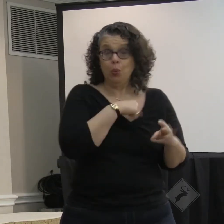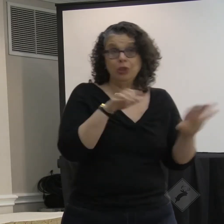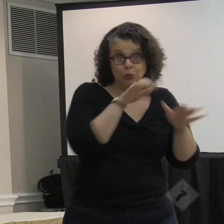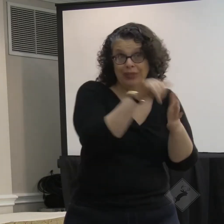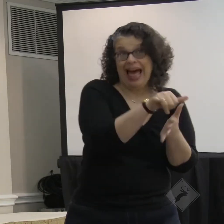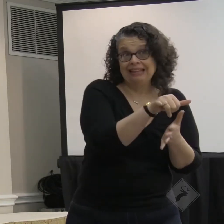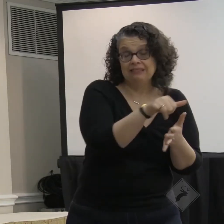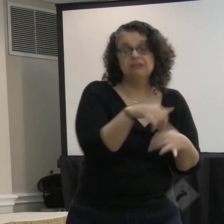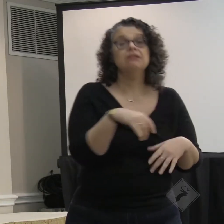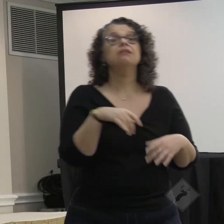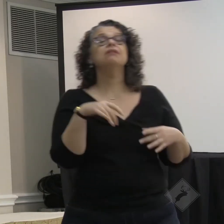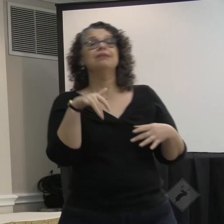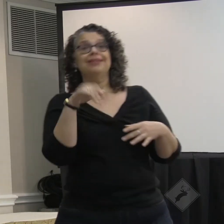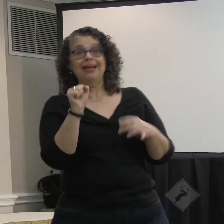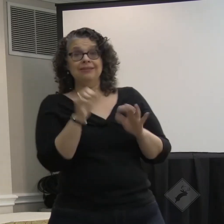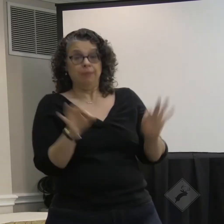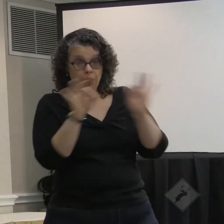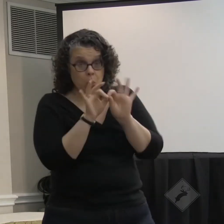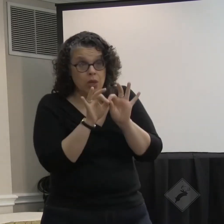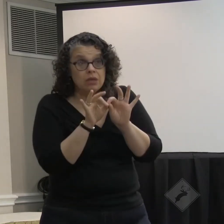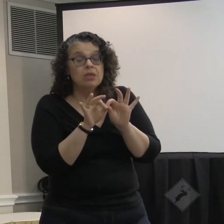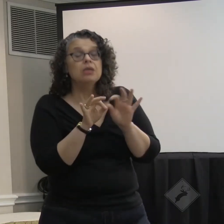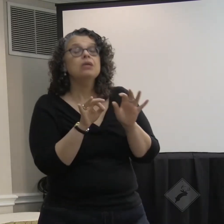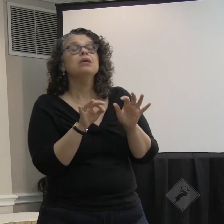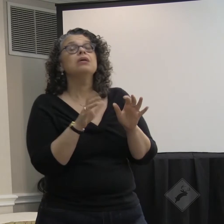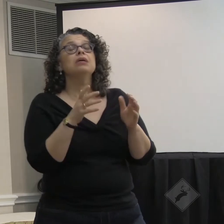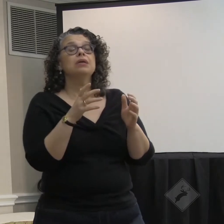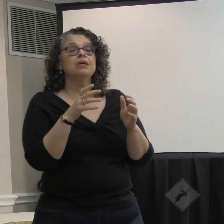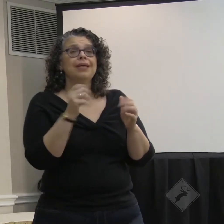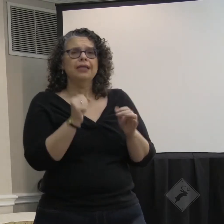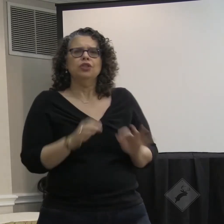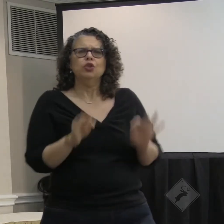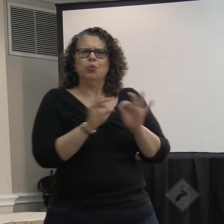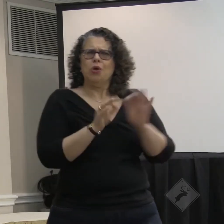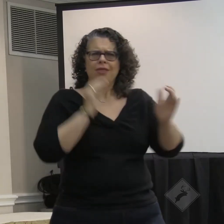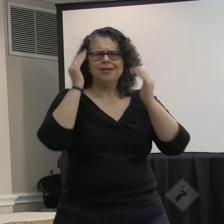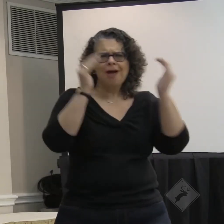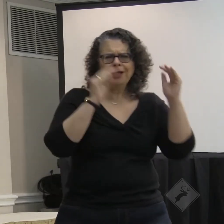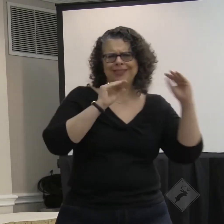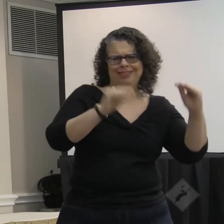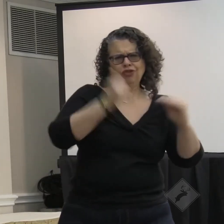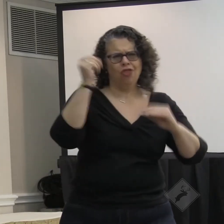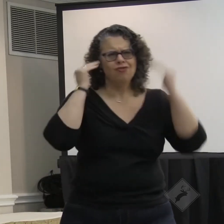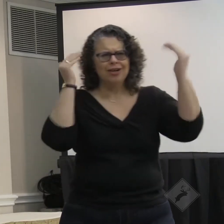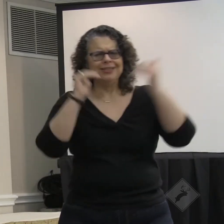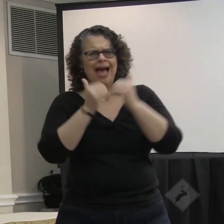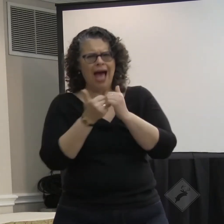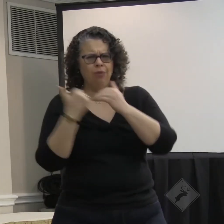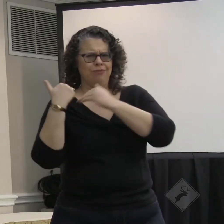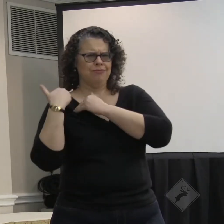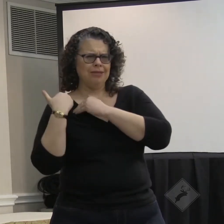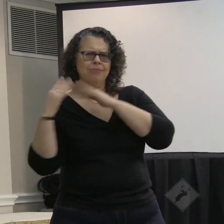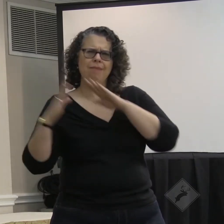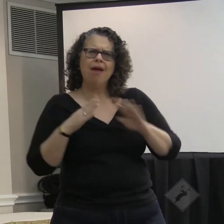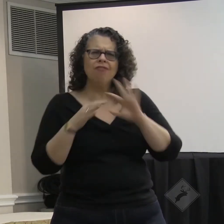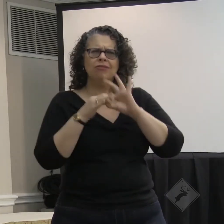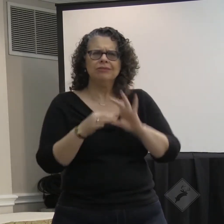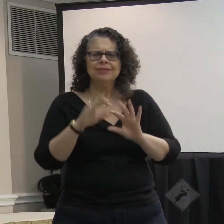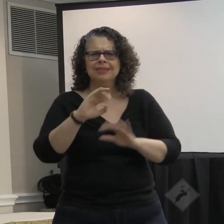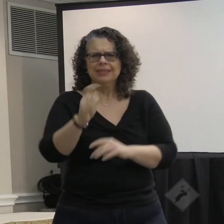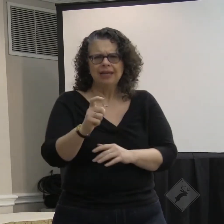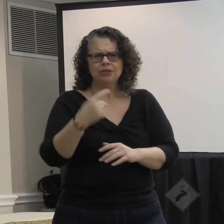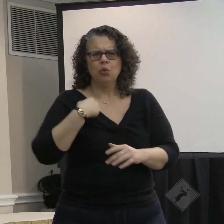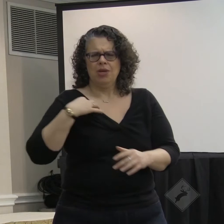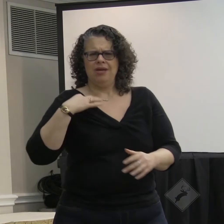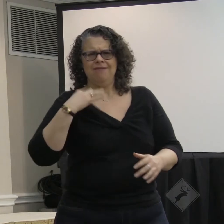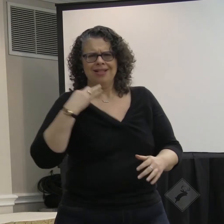this. Yes, this is important, and this is worthwhile that adults are teaching other adults how to be responsible. We're